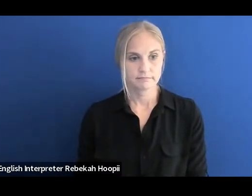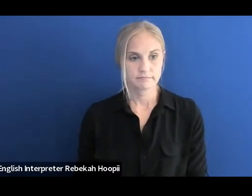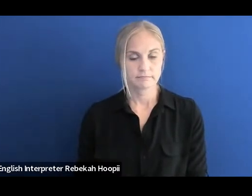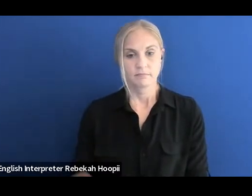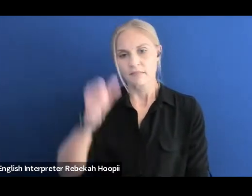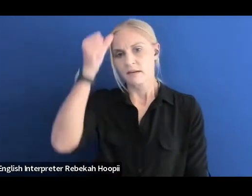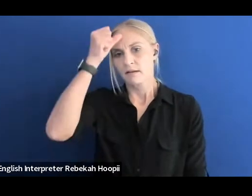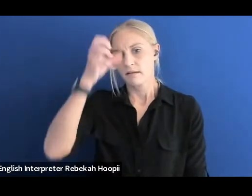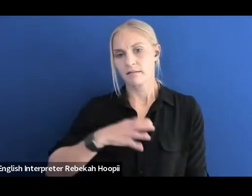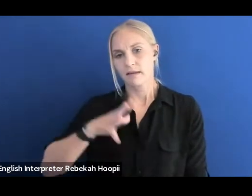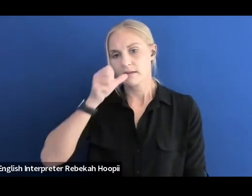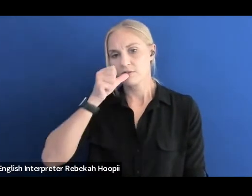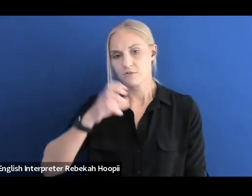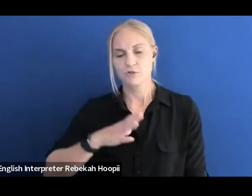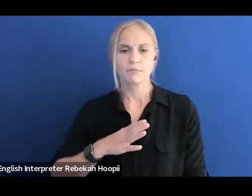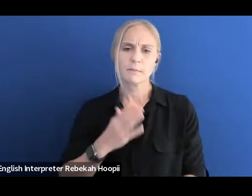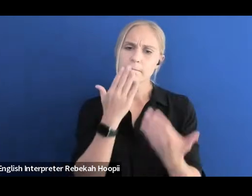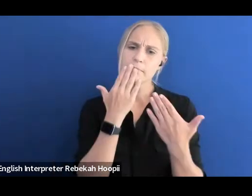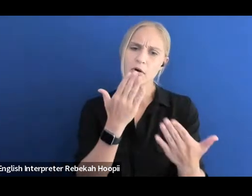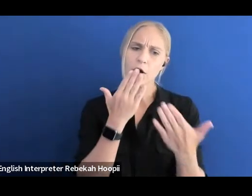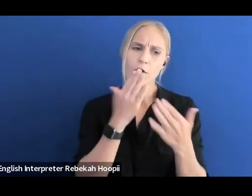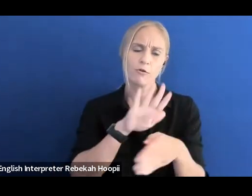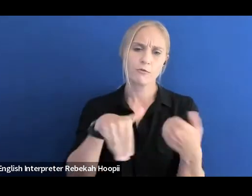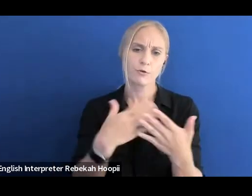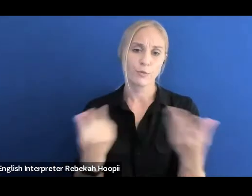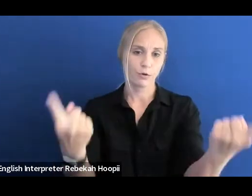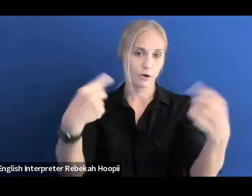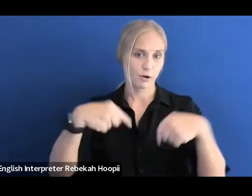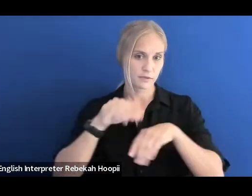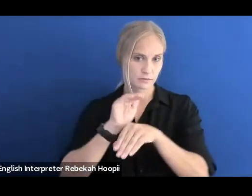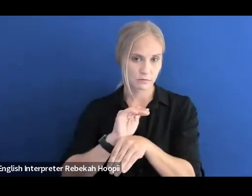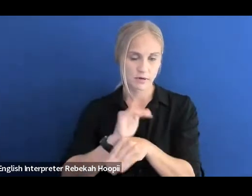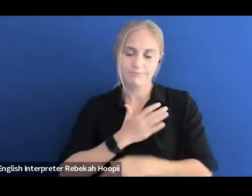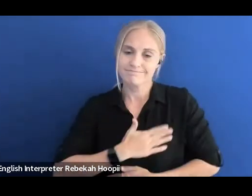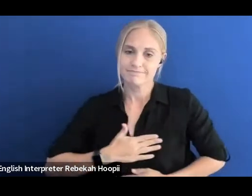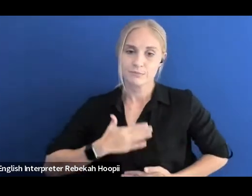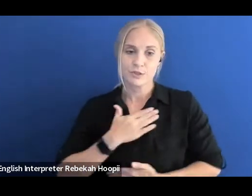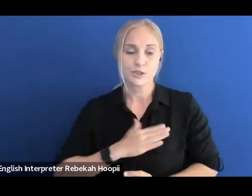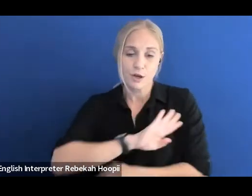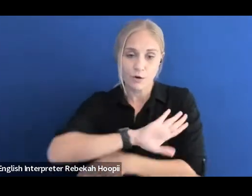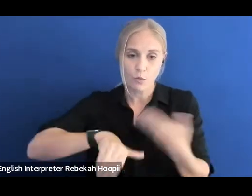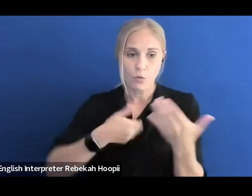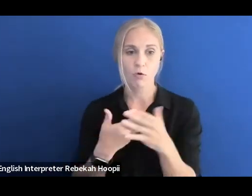Ladies and gentlemen, just mahalo for everybody coming out tonight. Really appreciate all the comments.